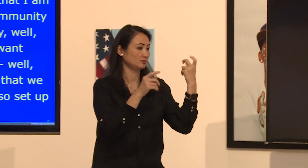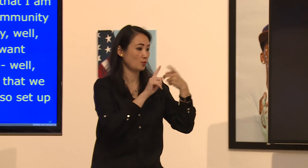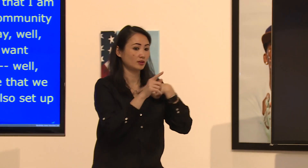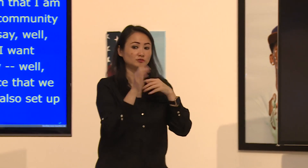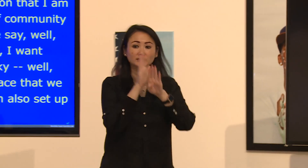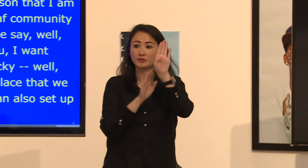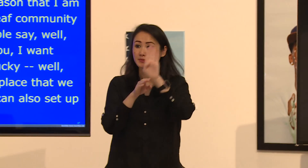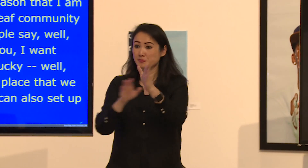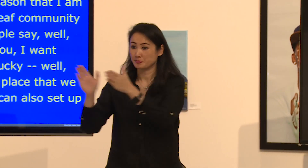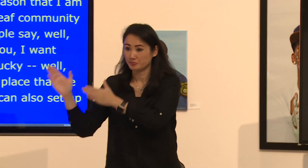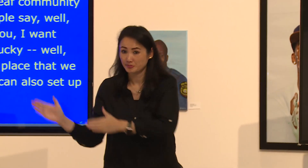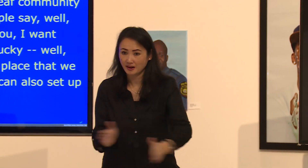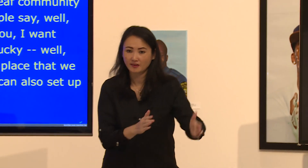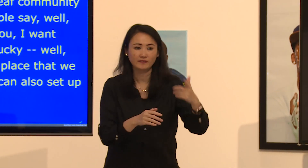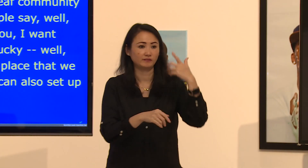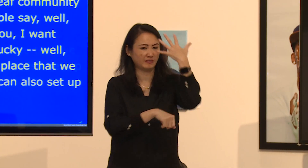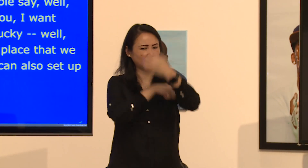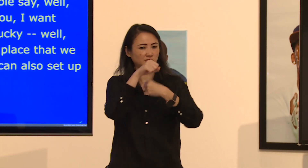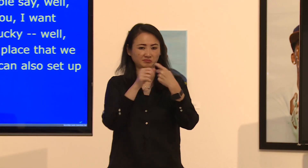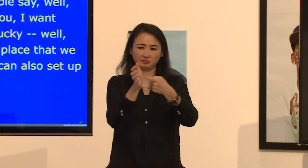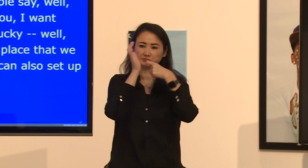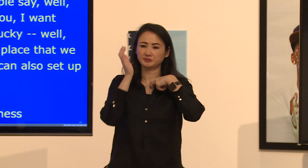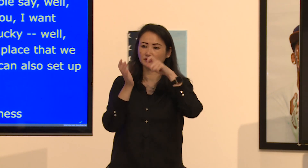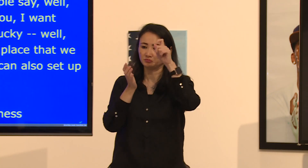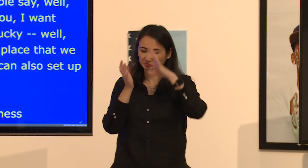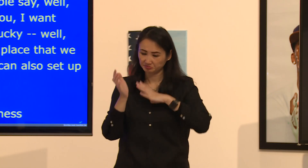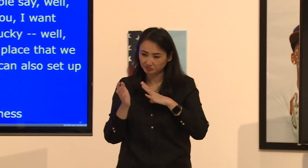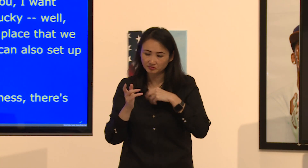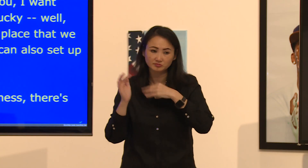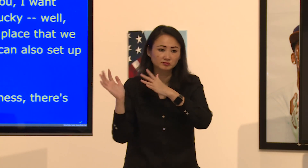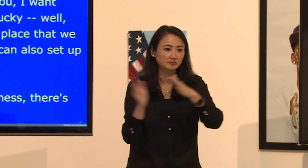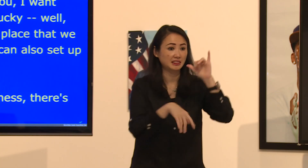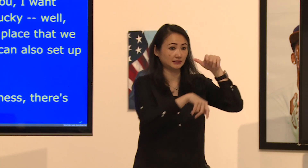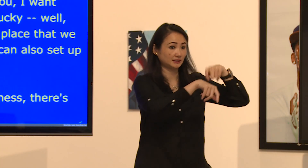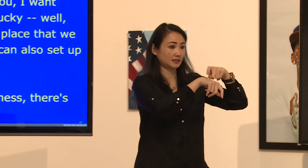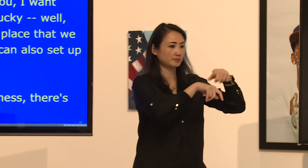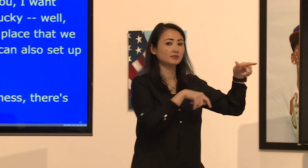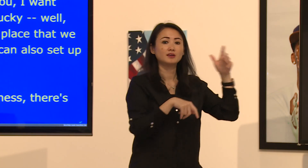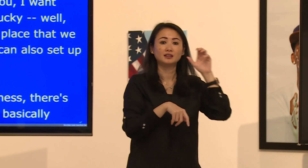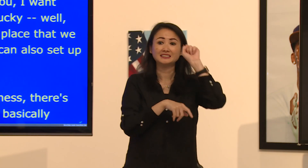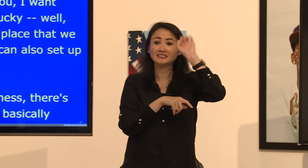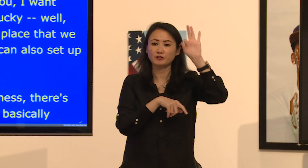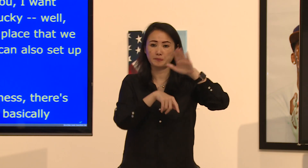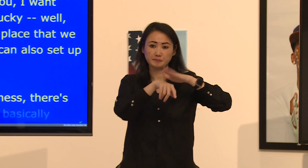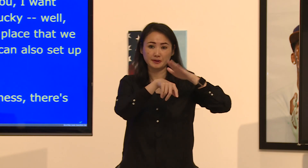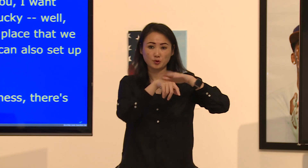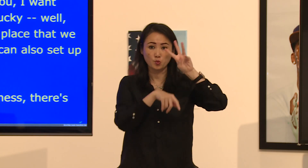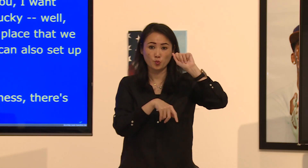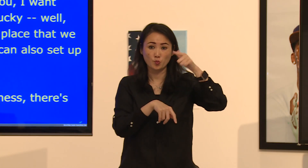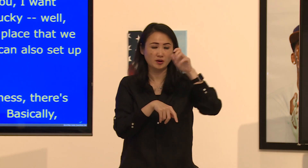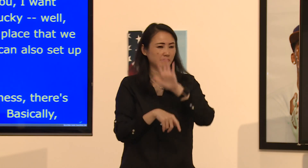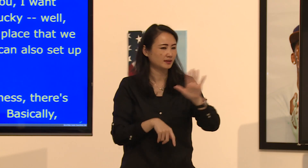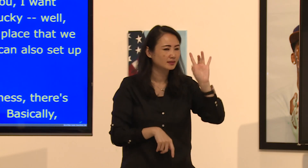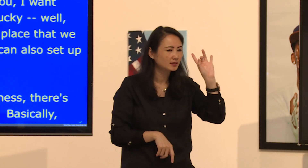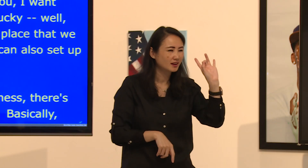When running a business, there's always challenges that occur. Basically, with like our business plan, we developed a 5-year plan, and at that